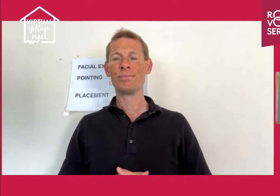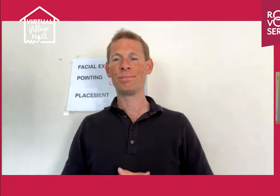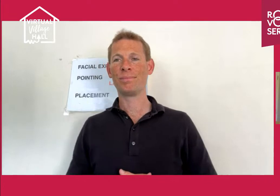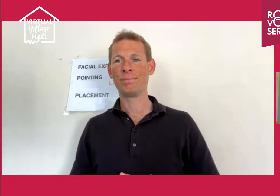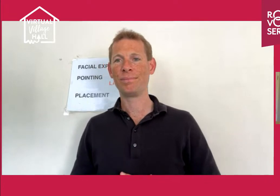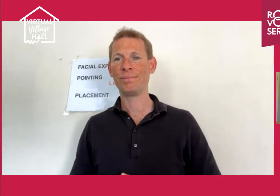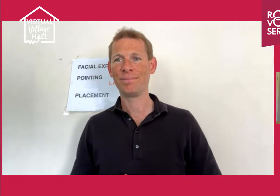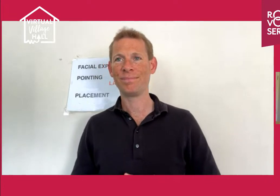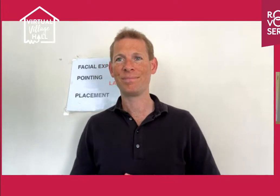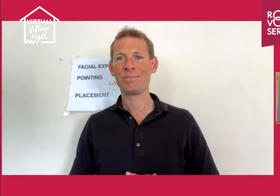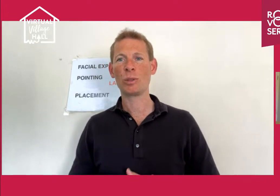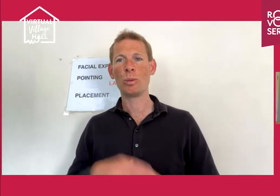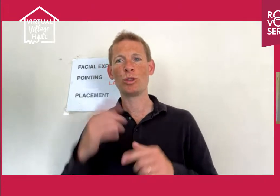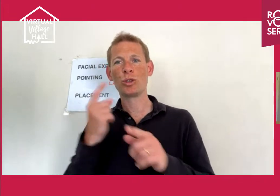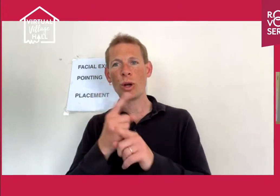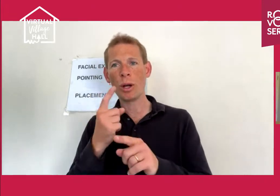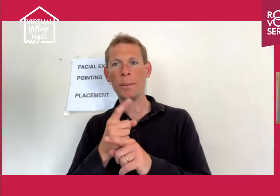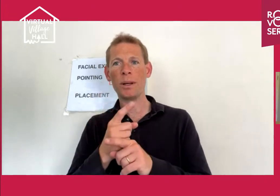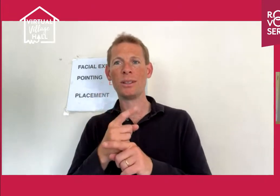incredible thing to hear about.